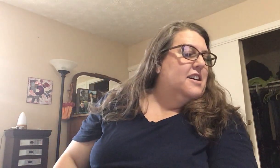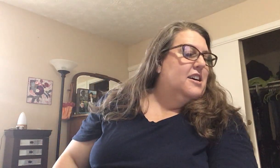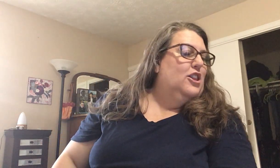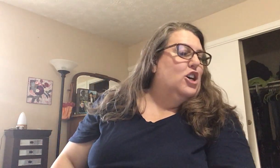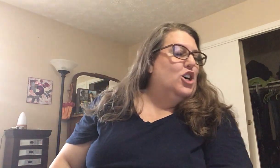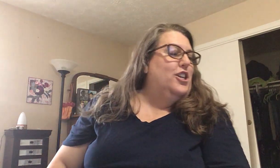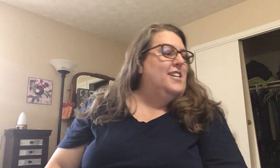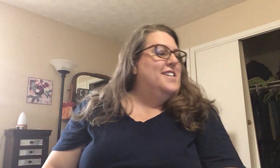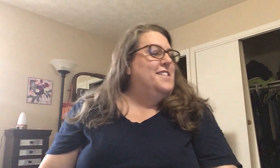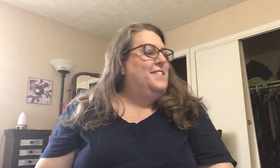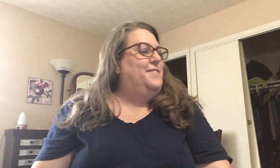Learn.